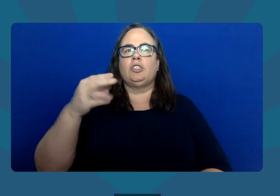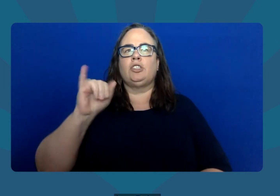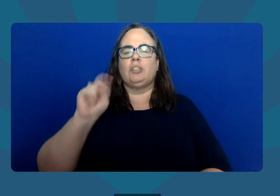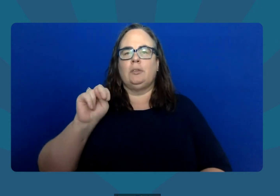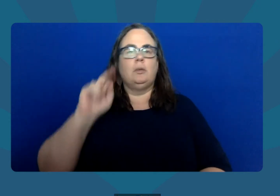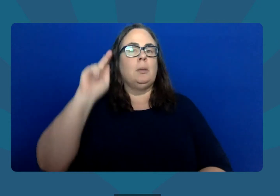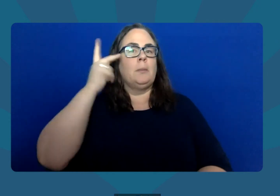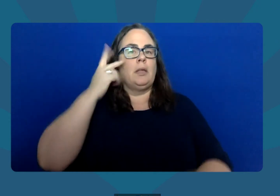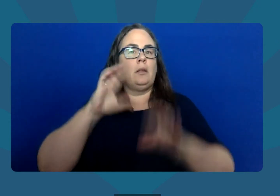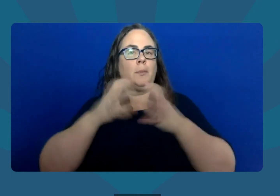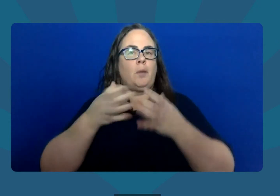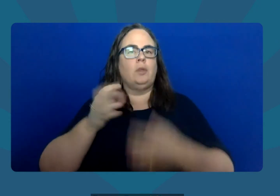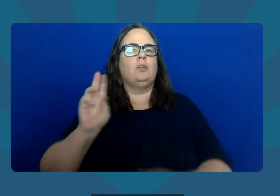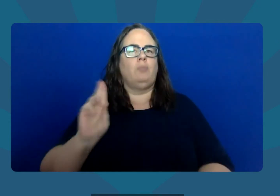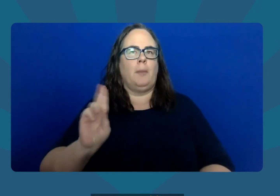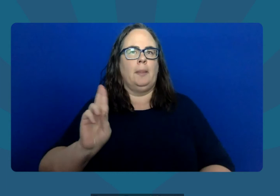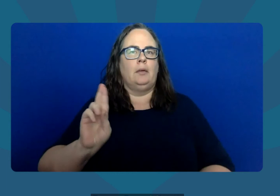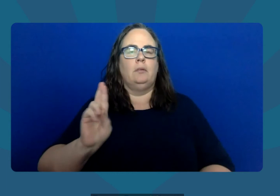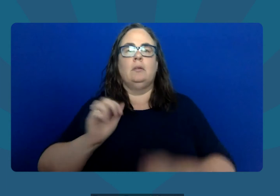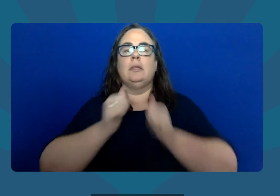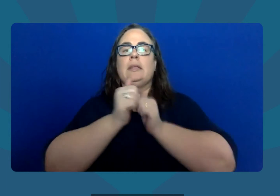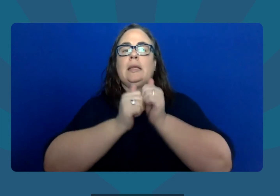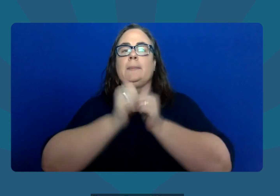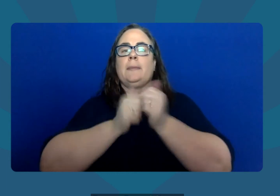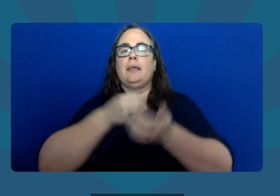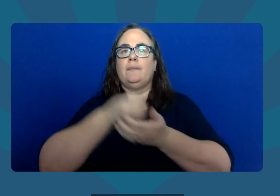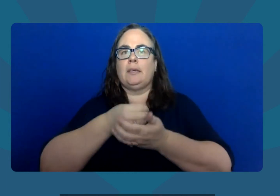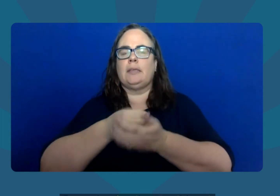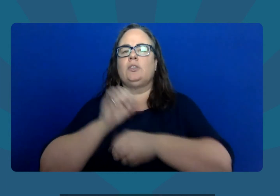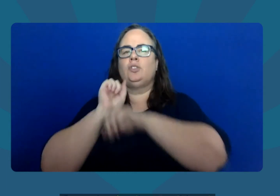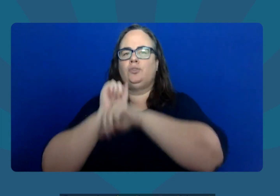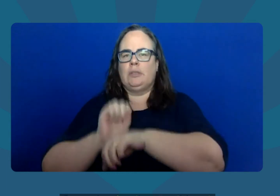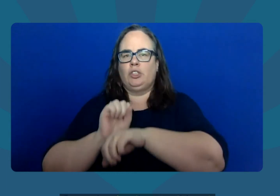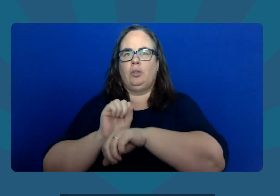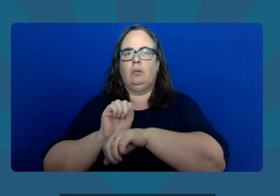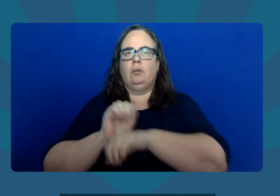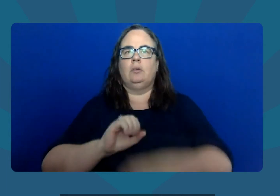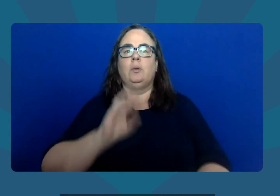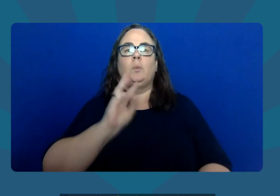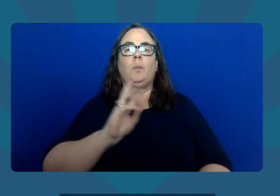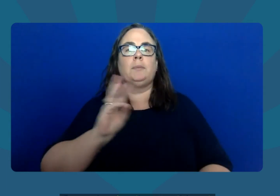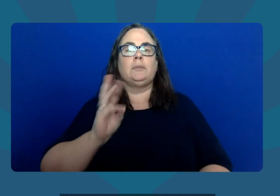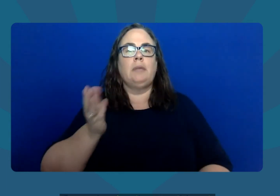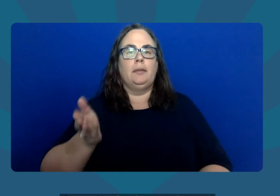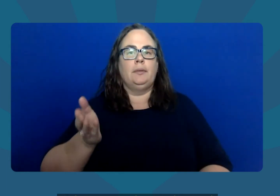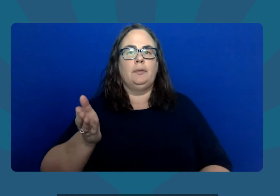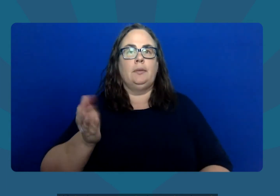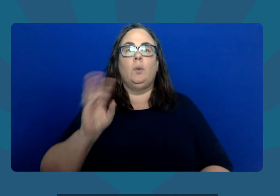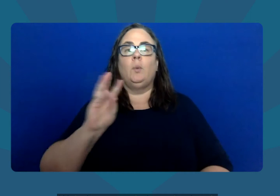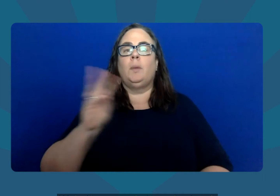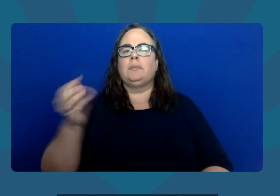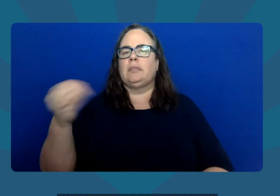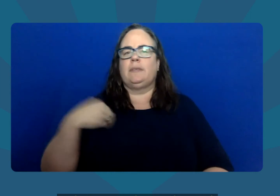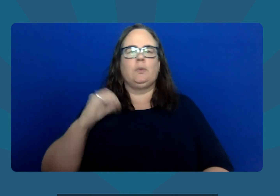J. Chin. Party, Republican. Campaign funding, traditional.